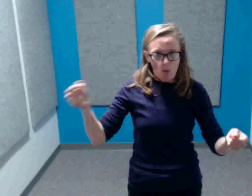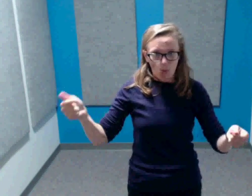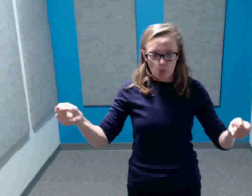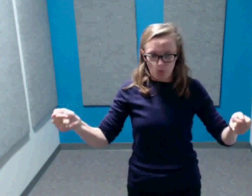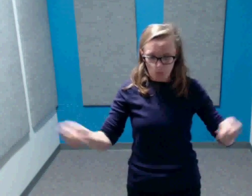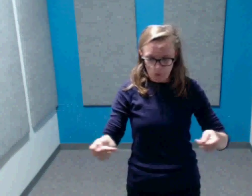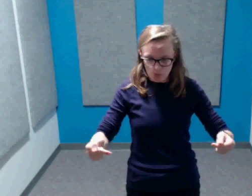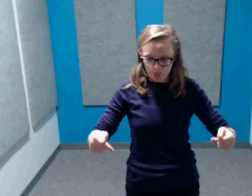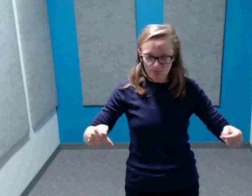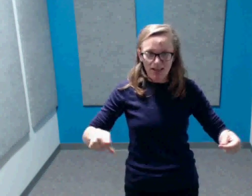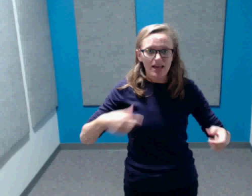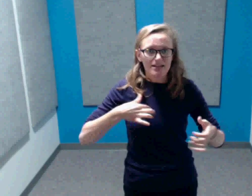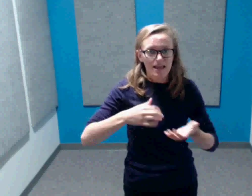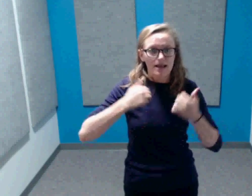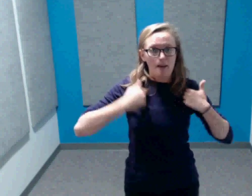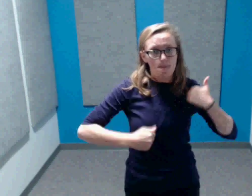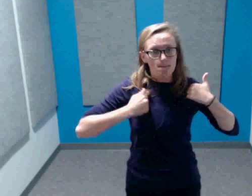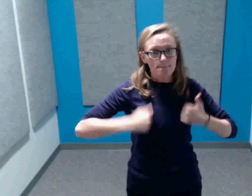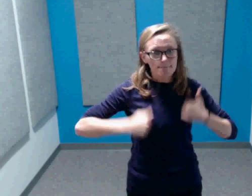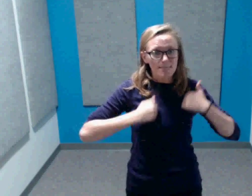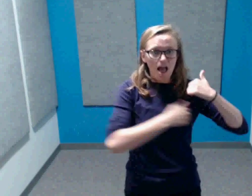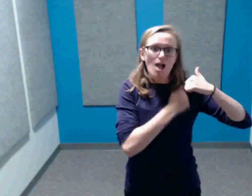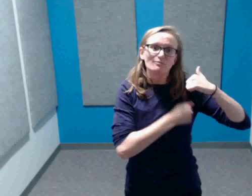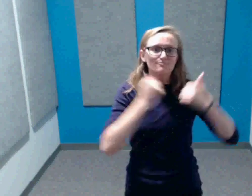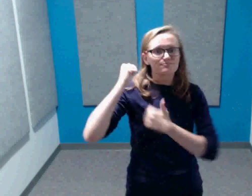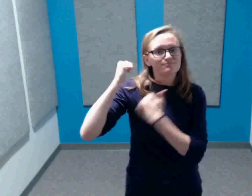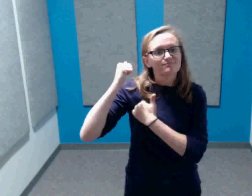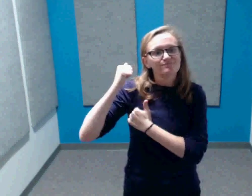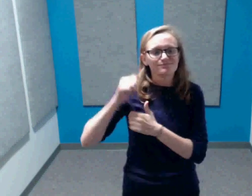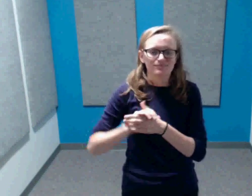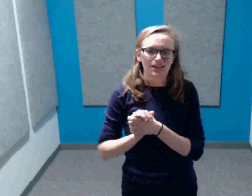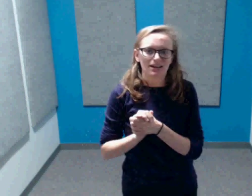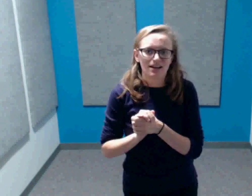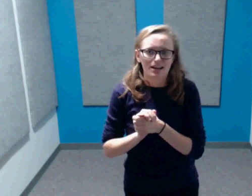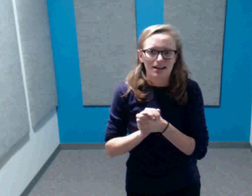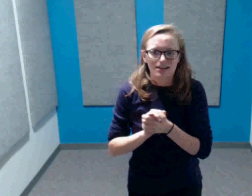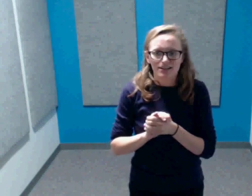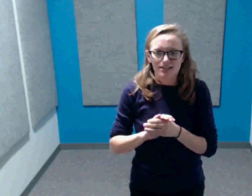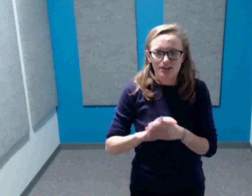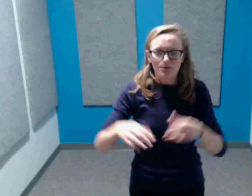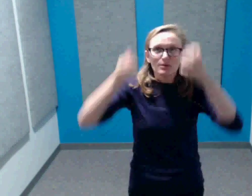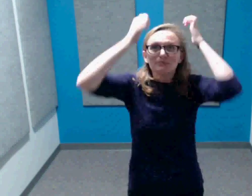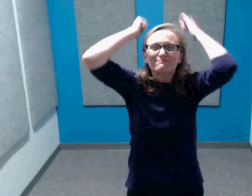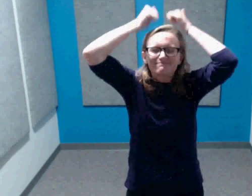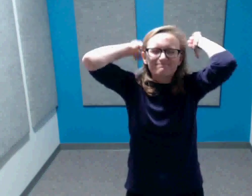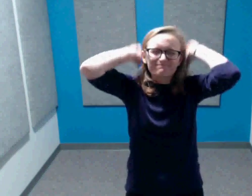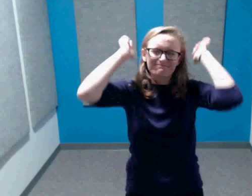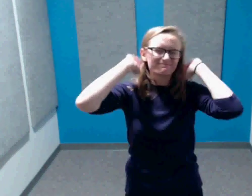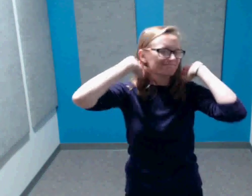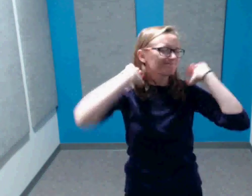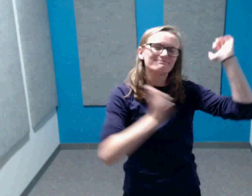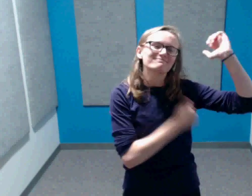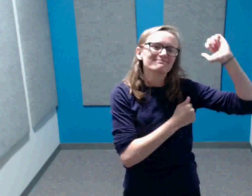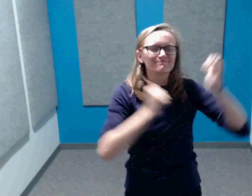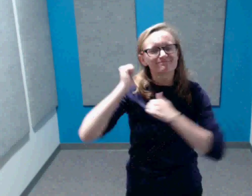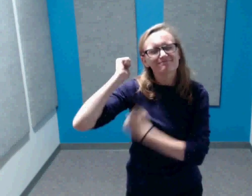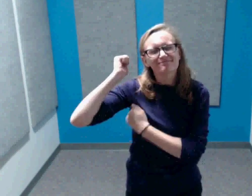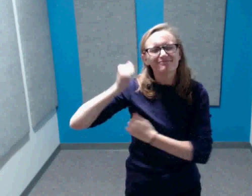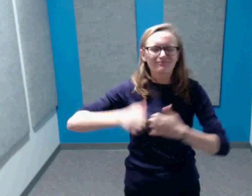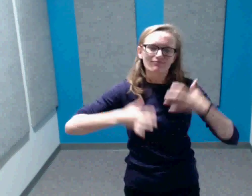juice. I thought, well, got nothing to lose. So I did that. Boy, I smeared tomato juice in my hair, behind my ears, and under my arms, and several other places I won't mention on Sunday